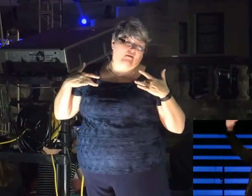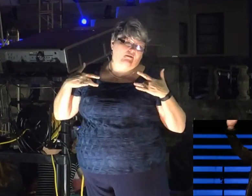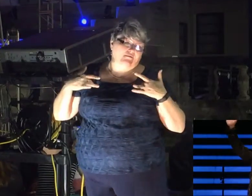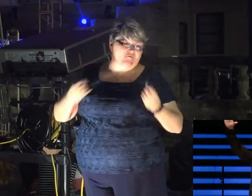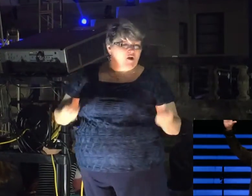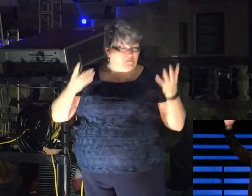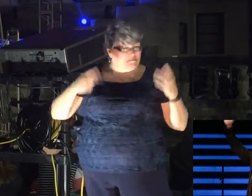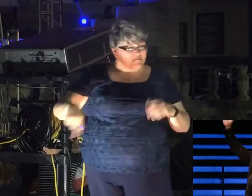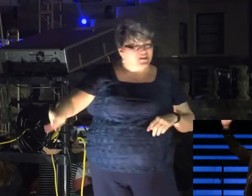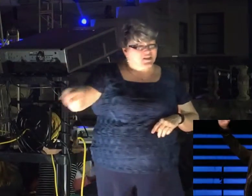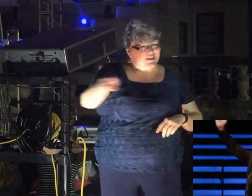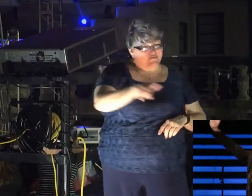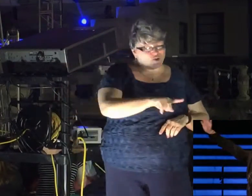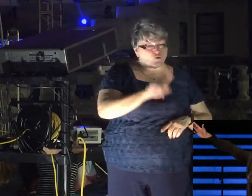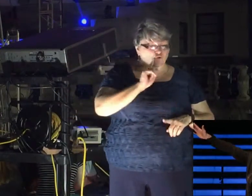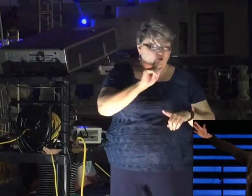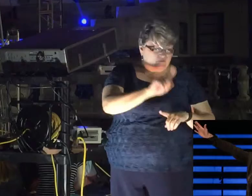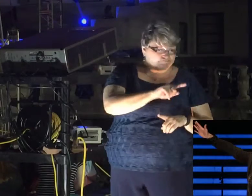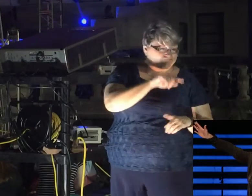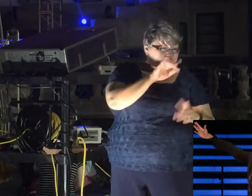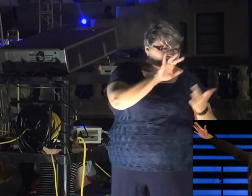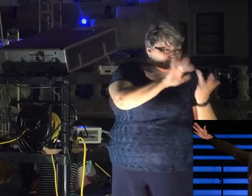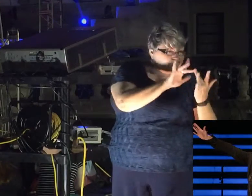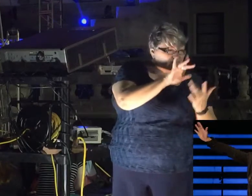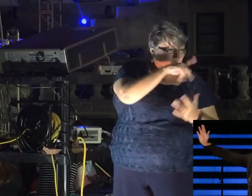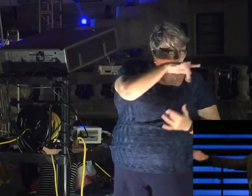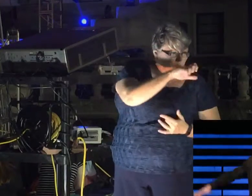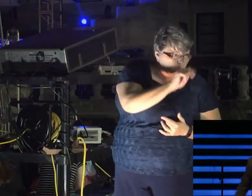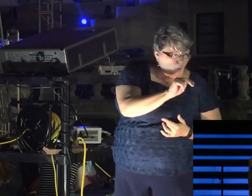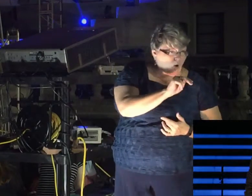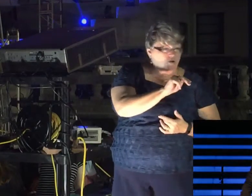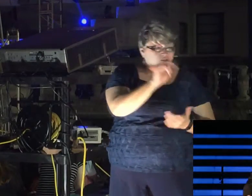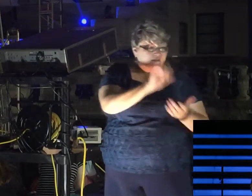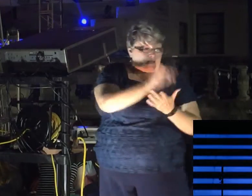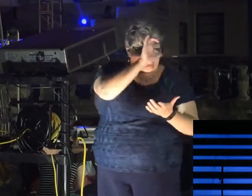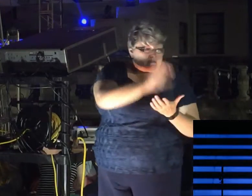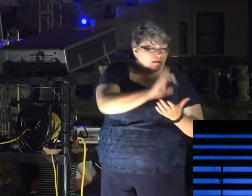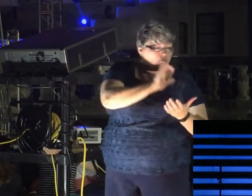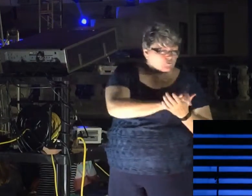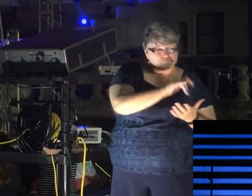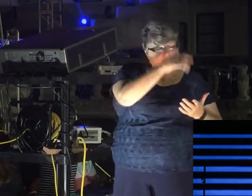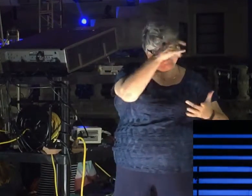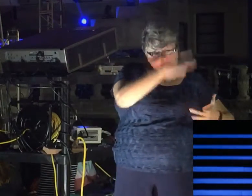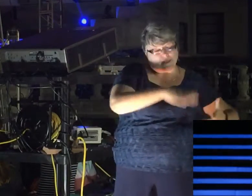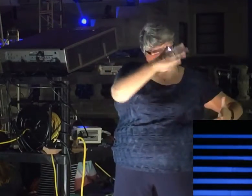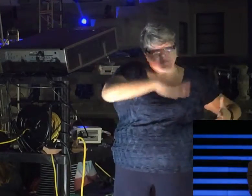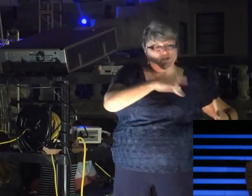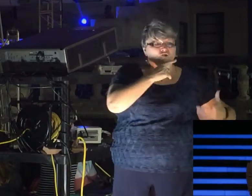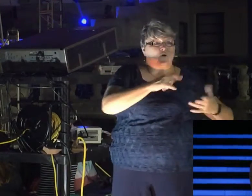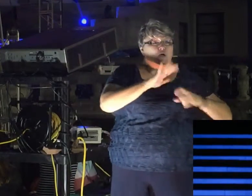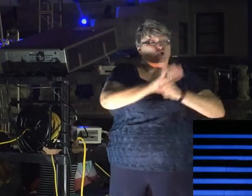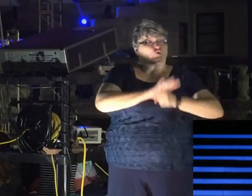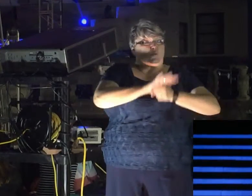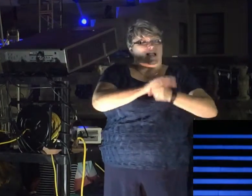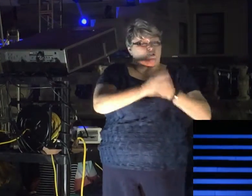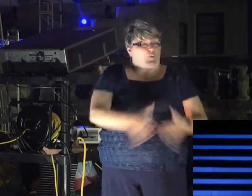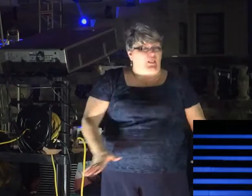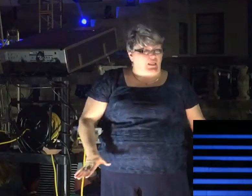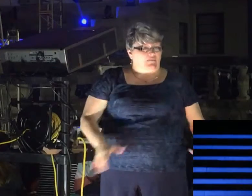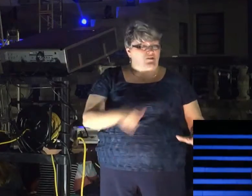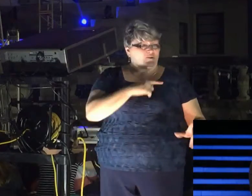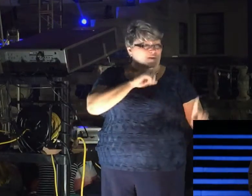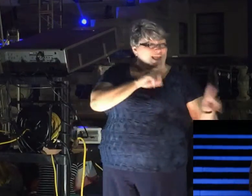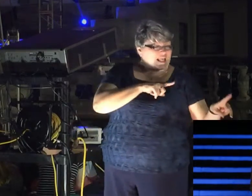joy. For many of you, you're going to pornography online or into the arms of a guy or a girl to alleviate